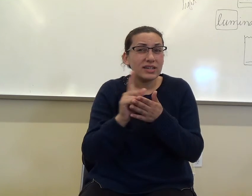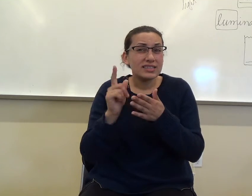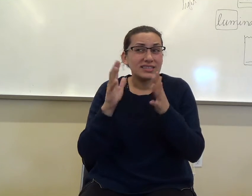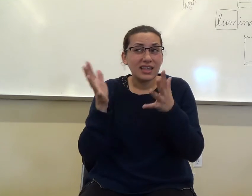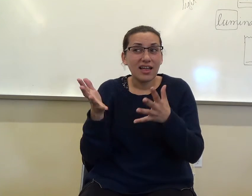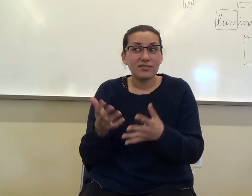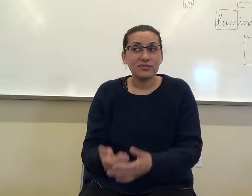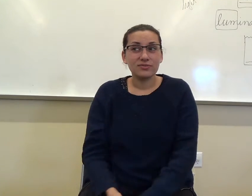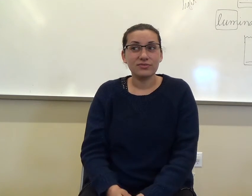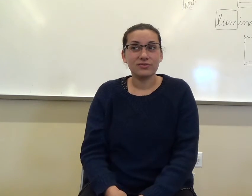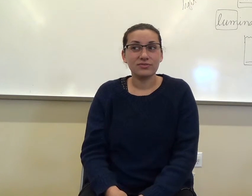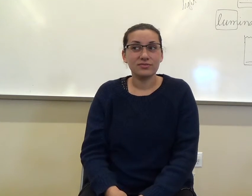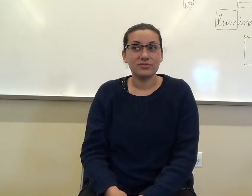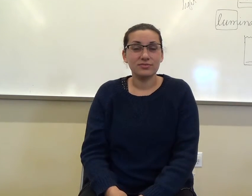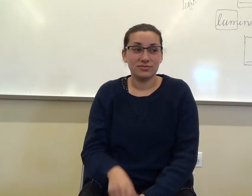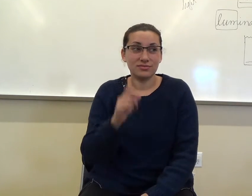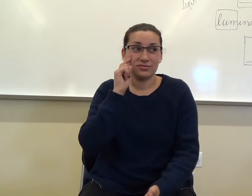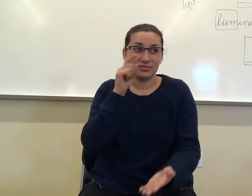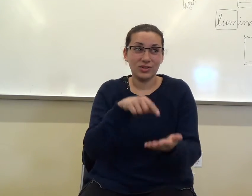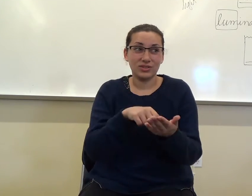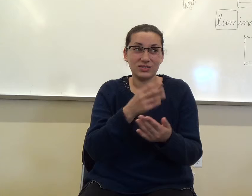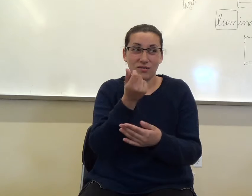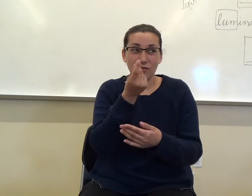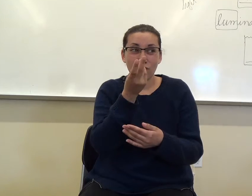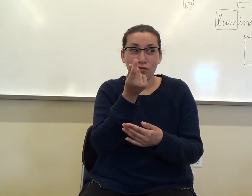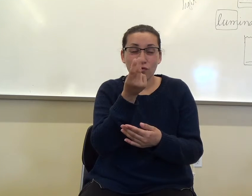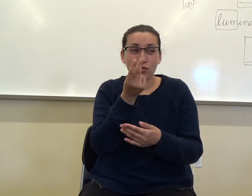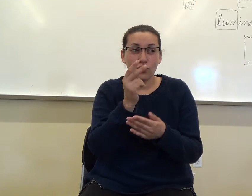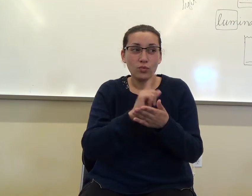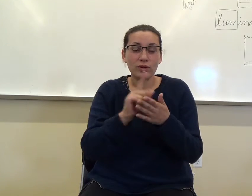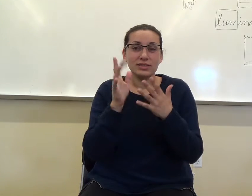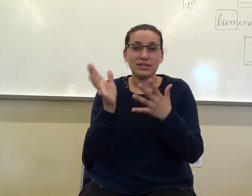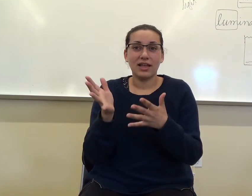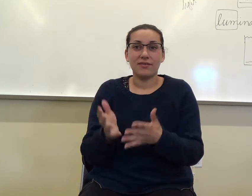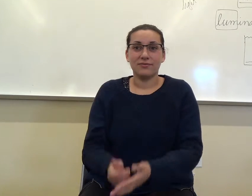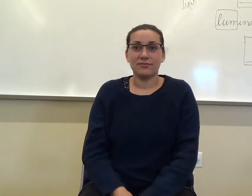I noticed as I was going in there to put the stuff up there